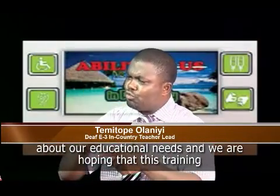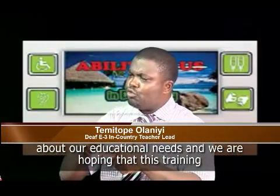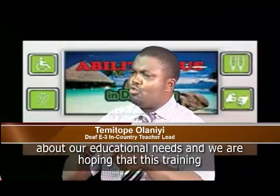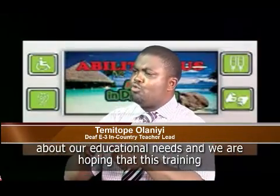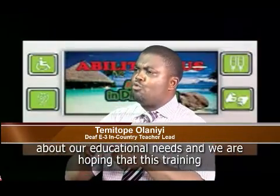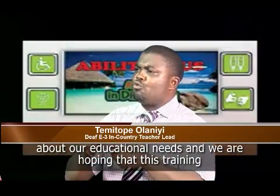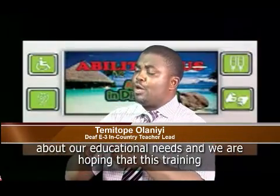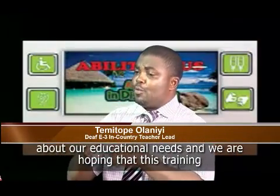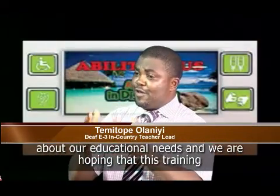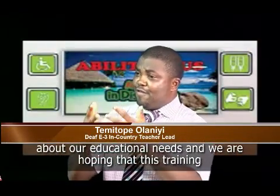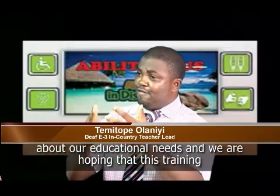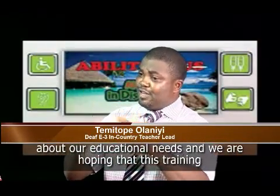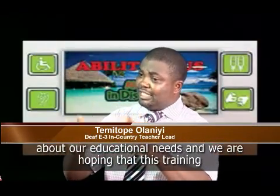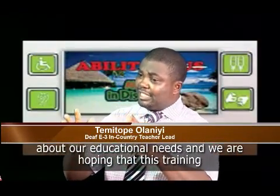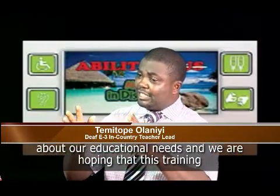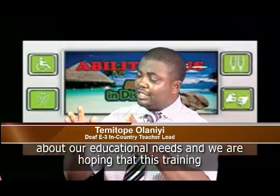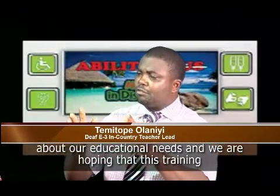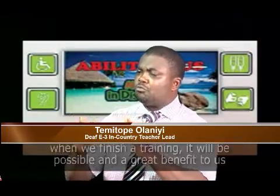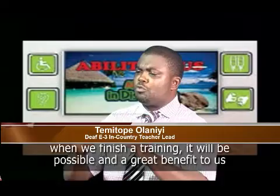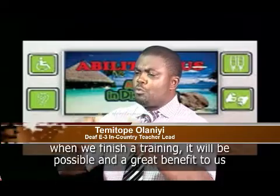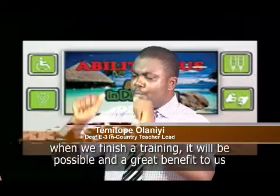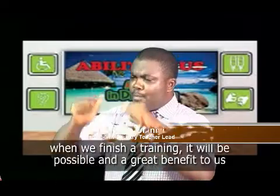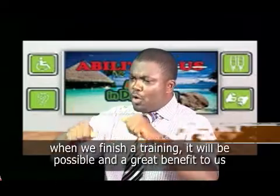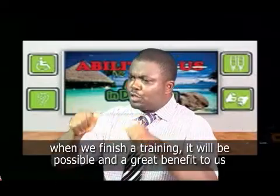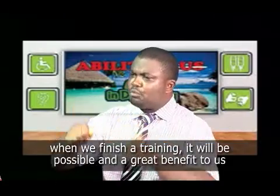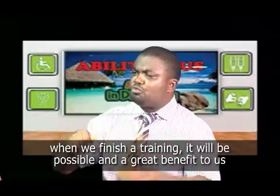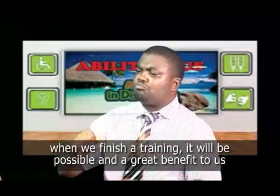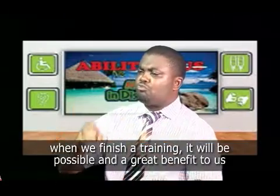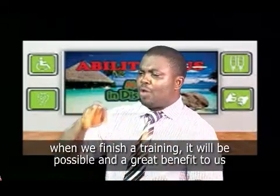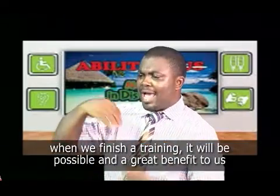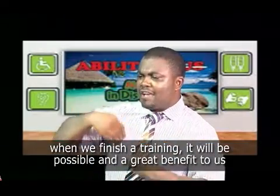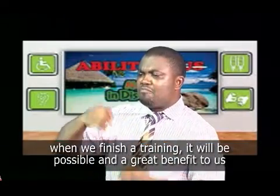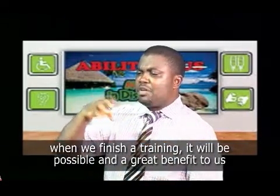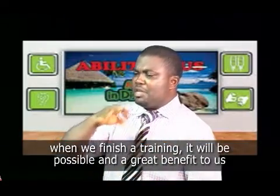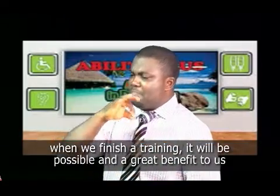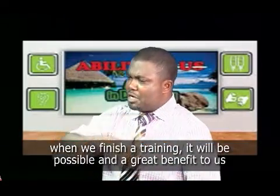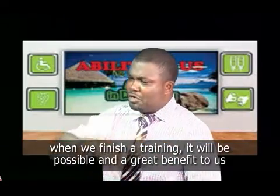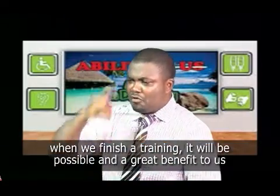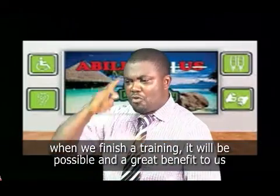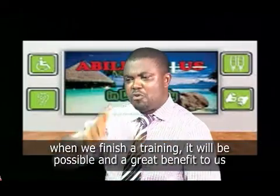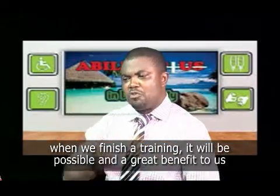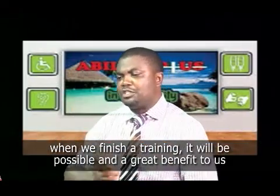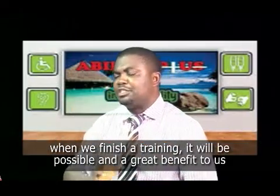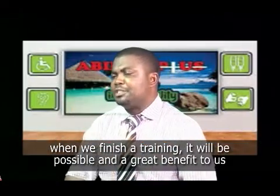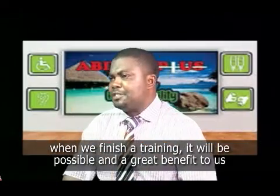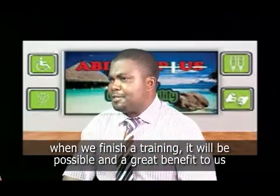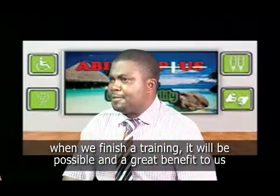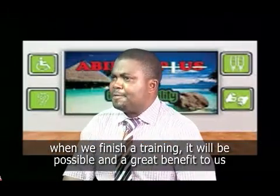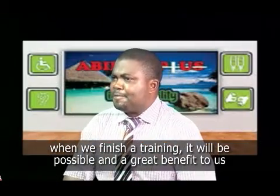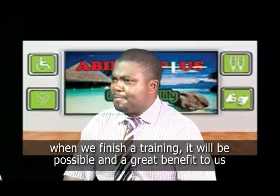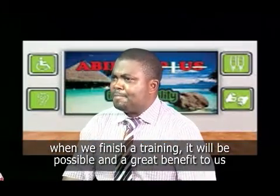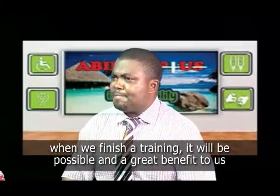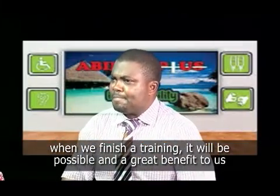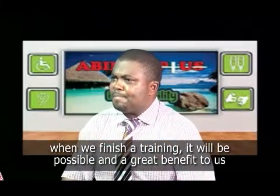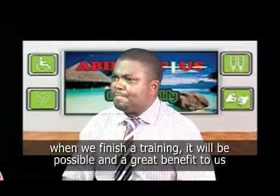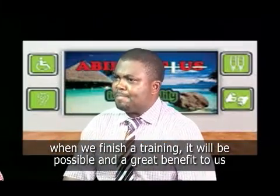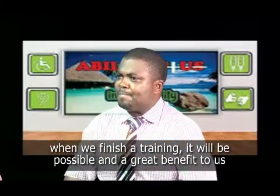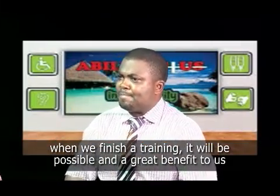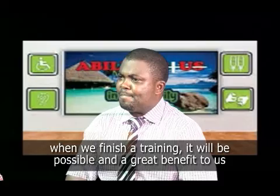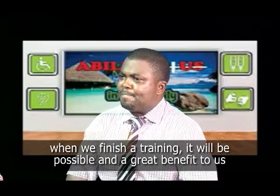this training, when we finish with the training, it will be possible and it will be of a great benefit